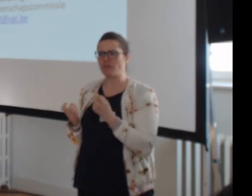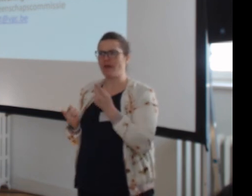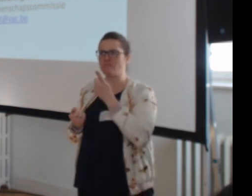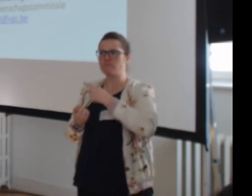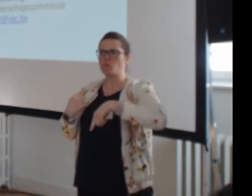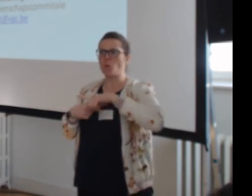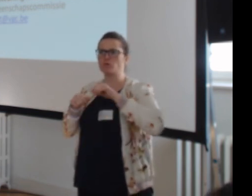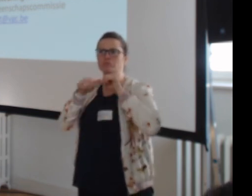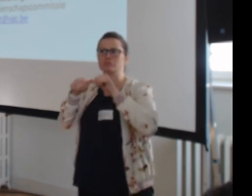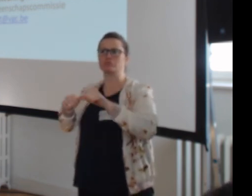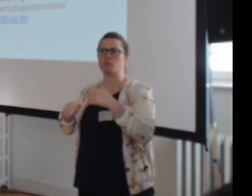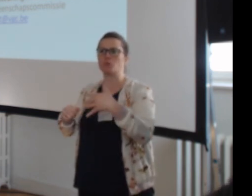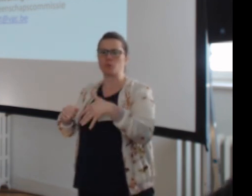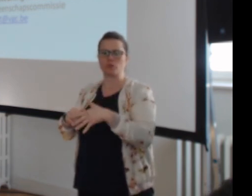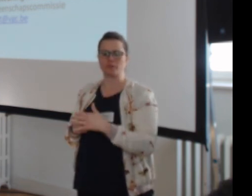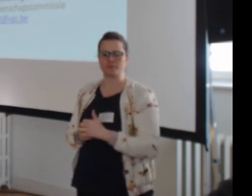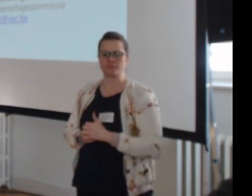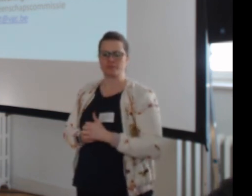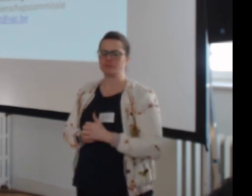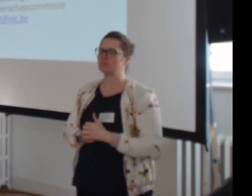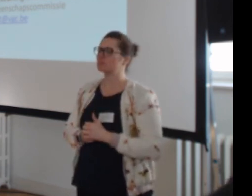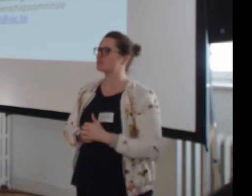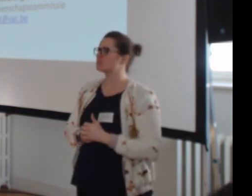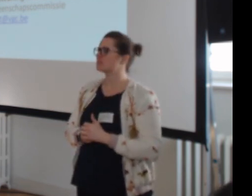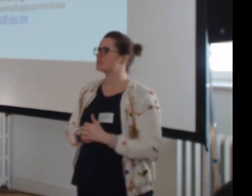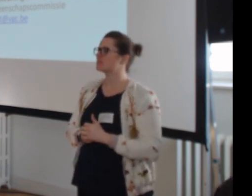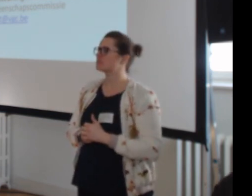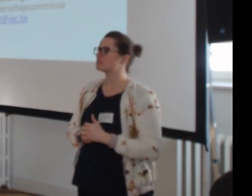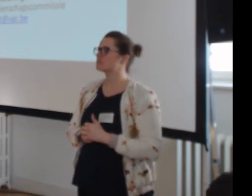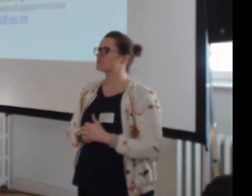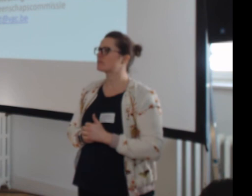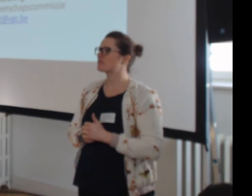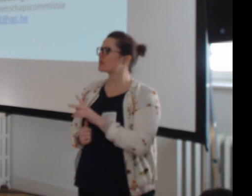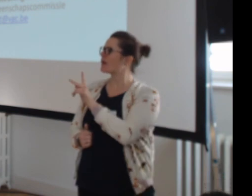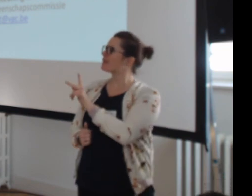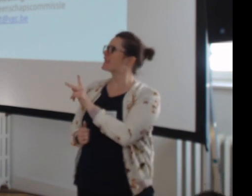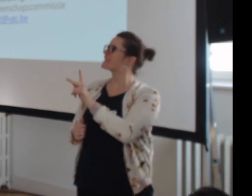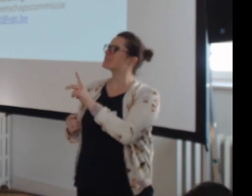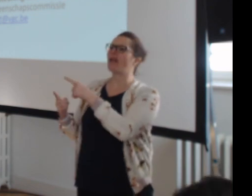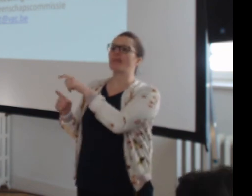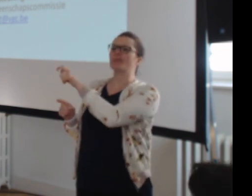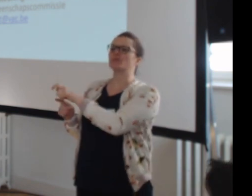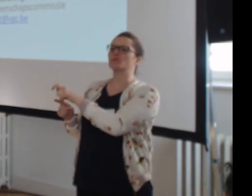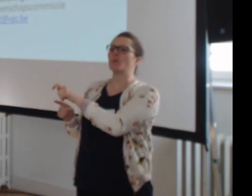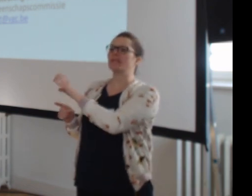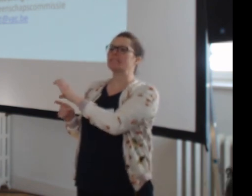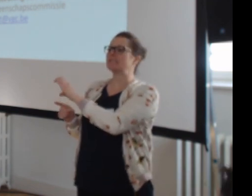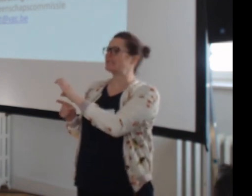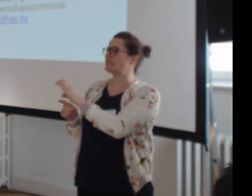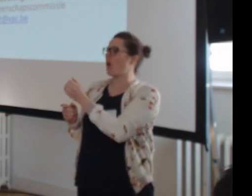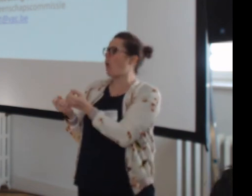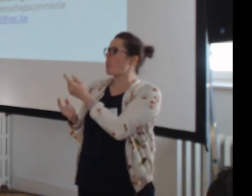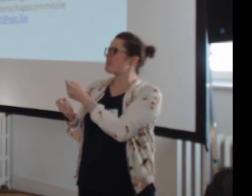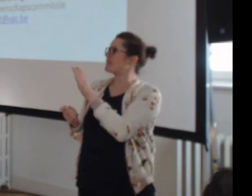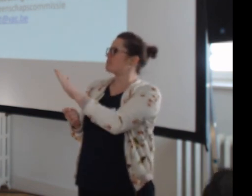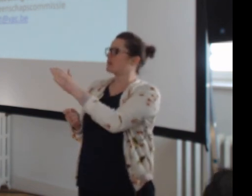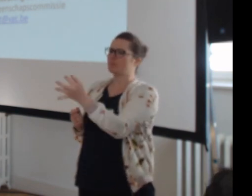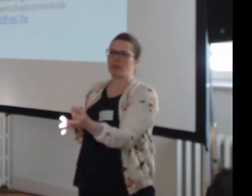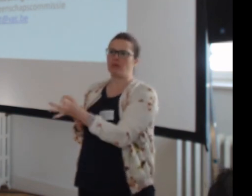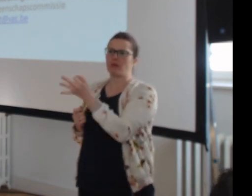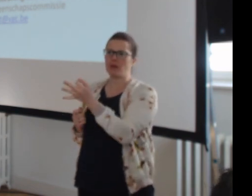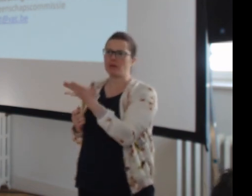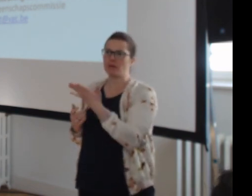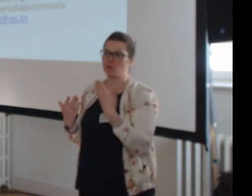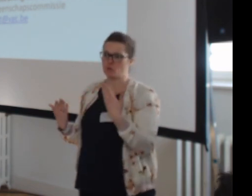all along. But the other thing, and I think the comments that Kirsi and Christina have made are pretty relevant, because there is